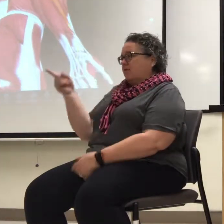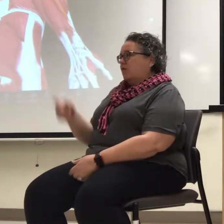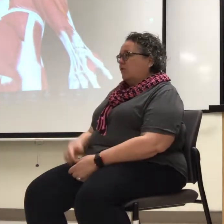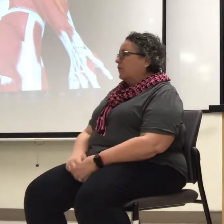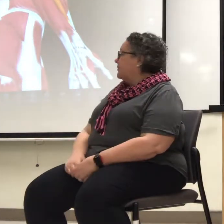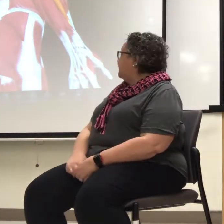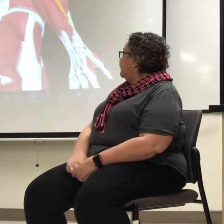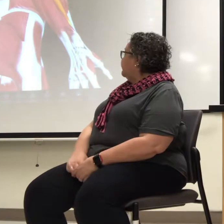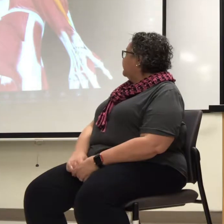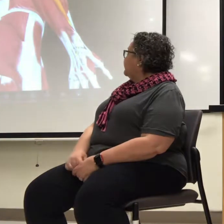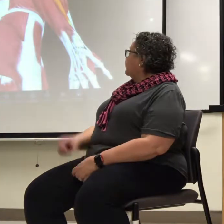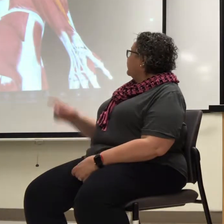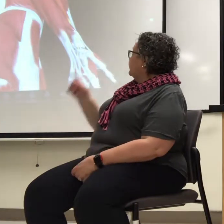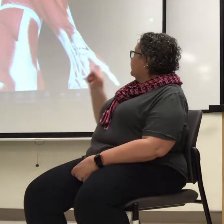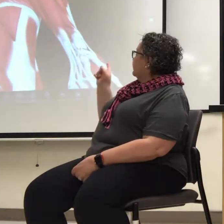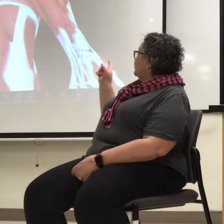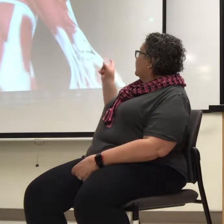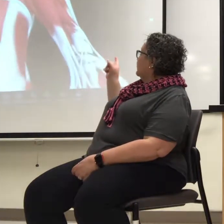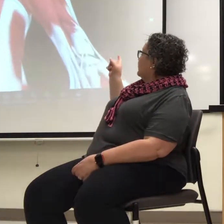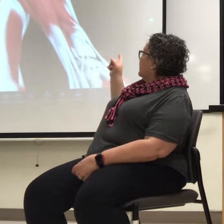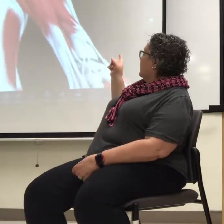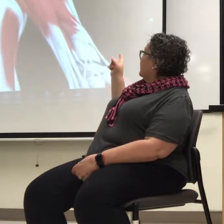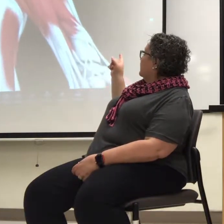these muscles.